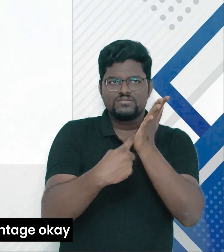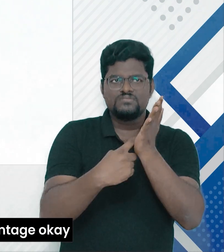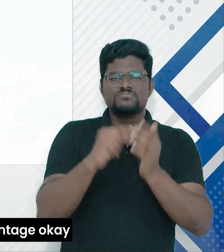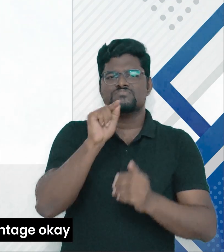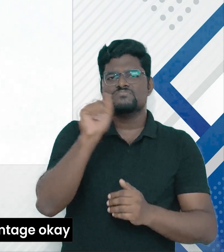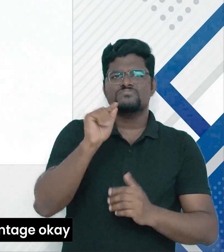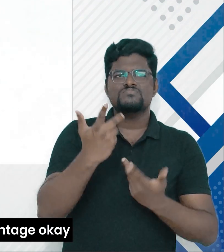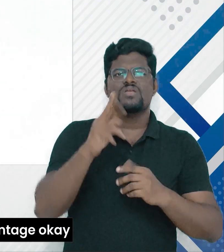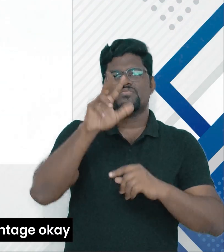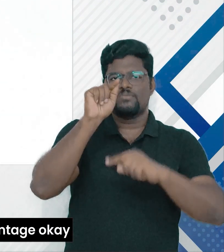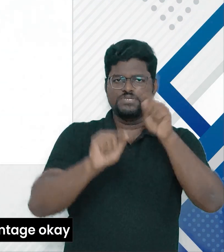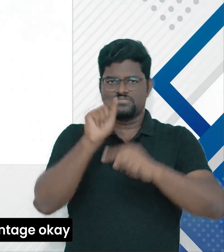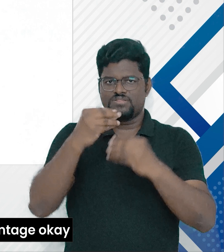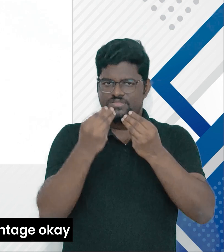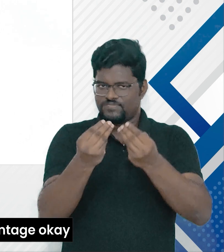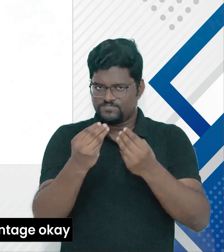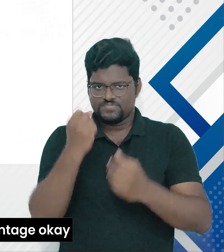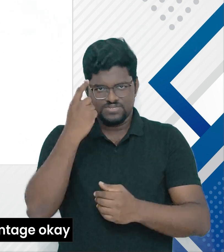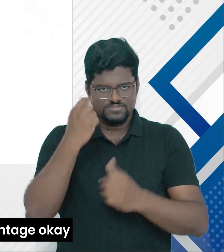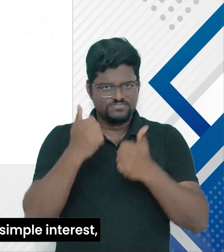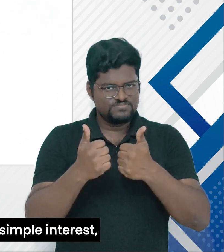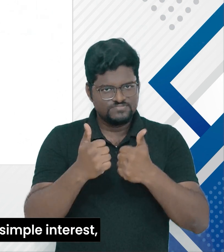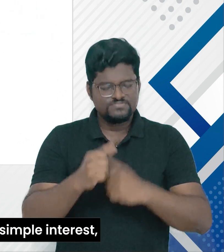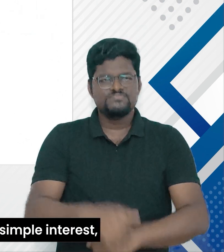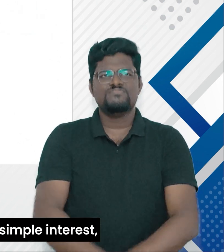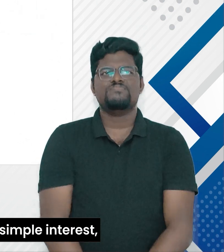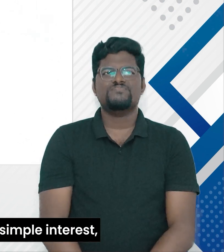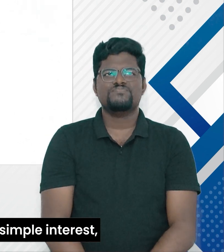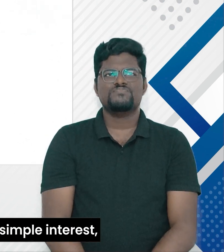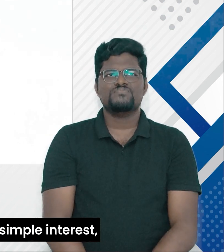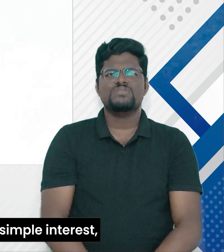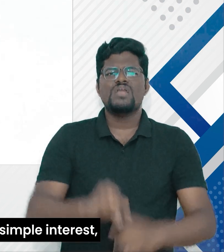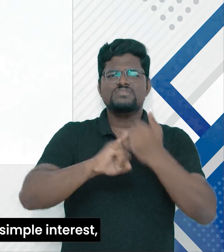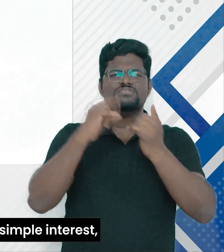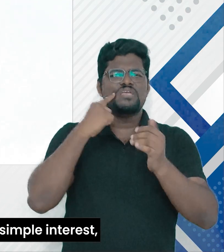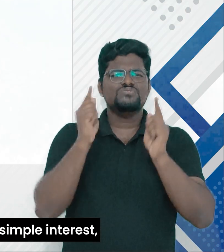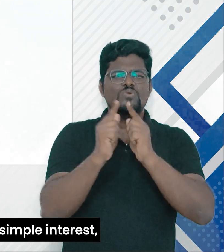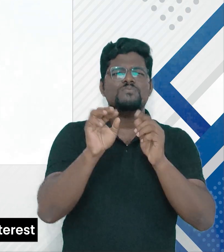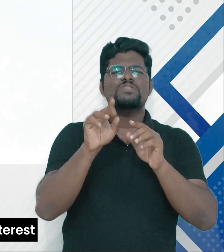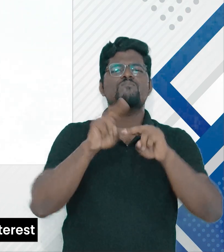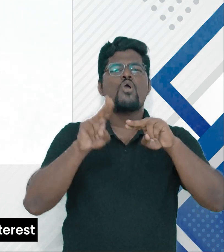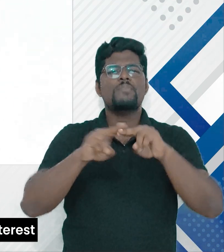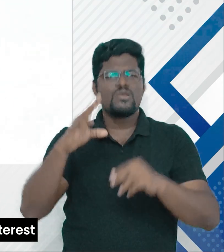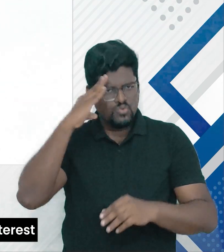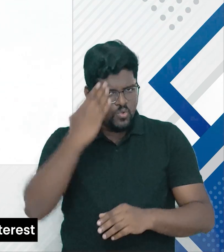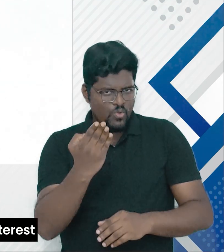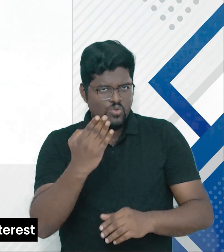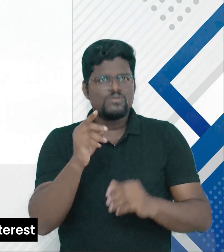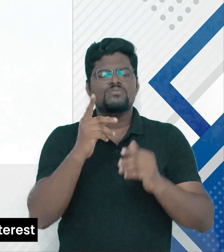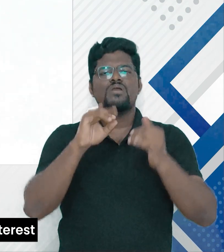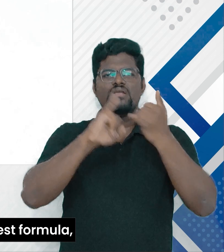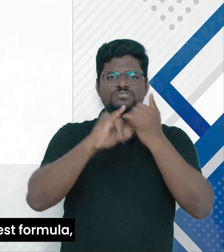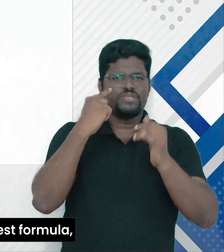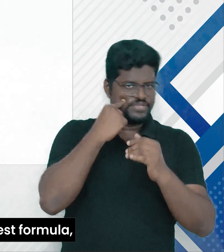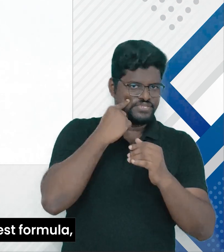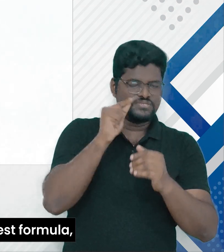Rate. Rate 8%. Okay. Here they asked find the simple interest. Find the simple interest